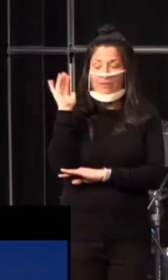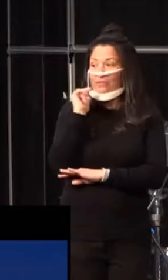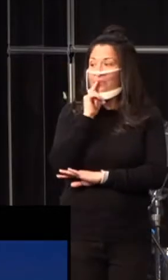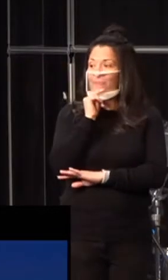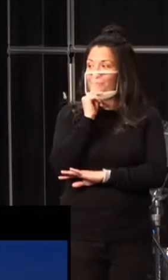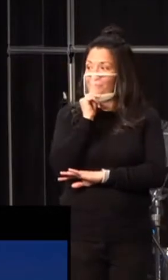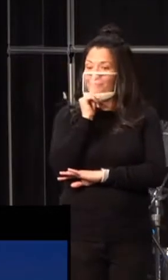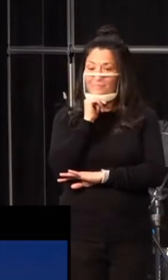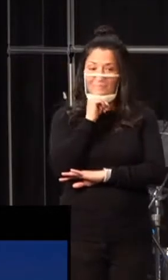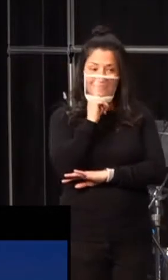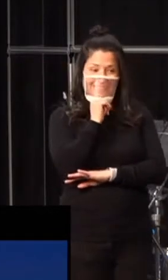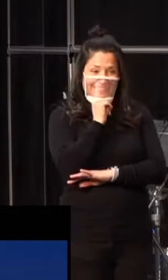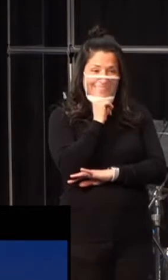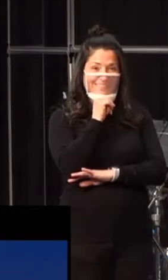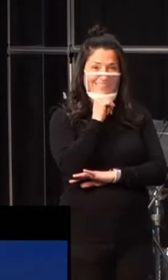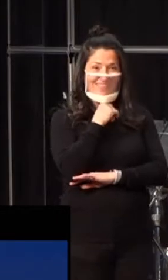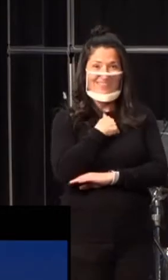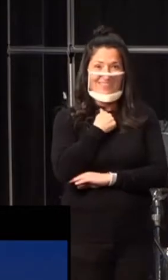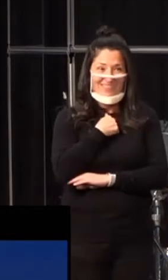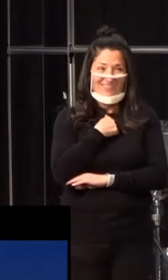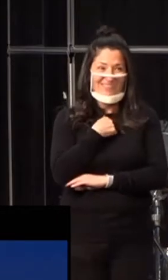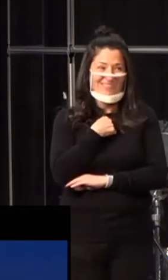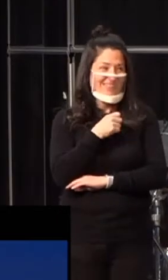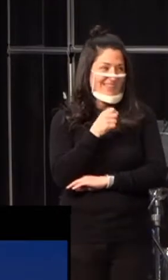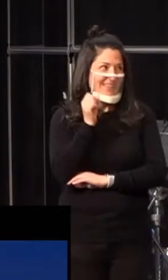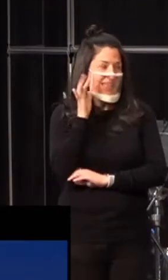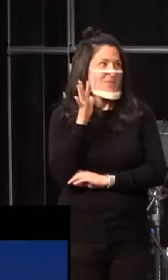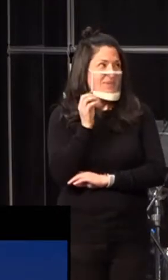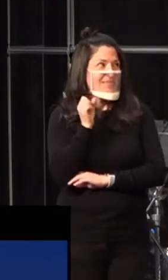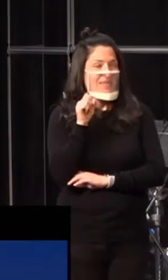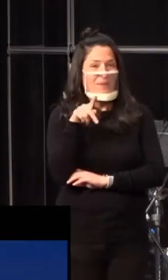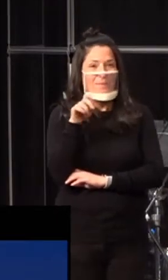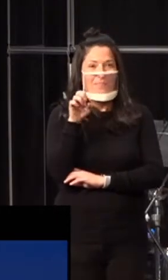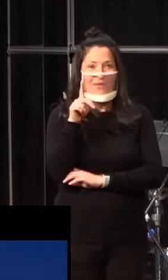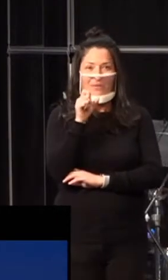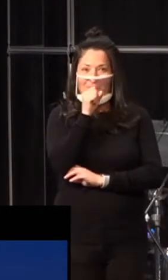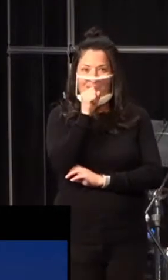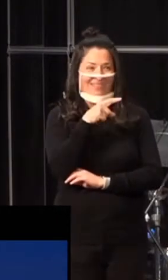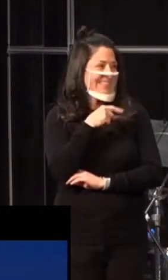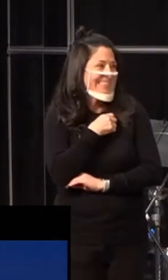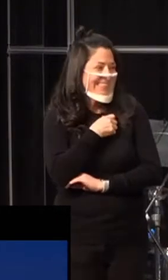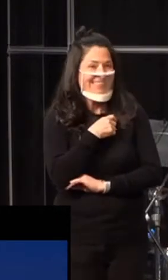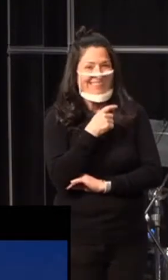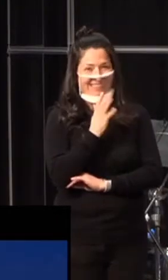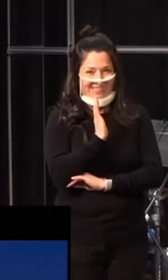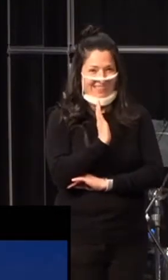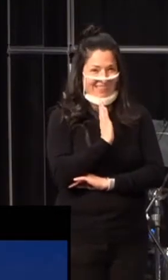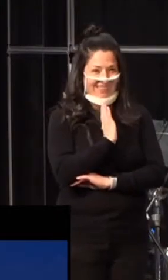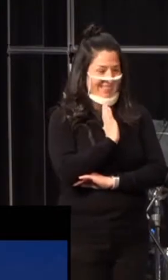church. Yikes, sorry about that. You just tell me what you want me to do.